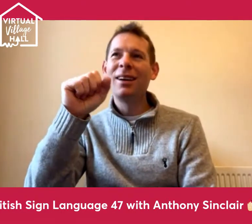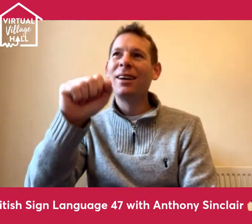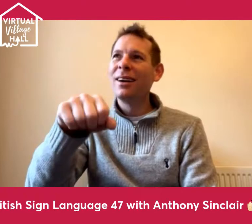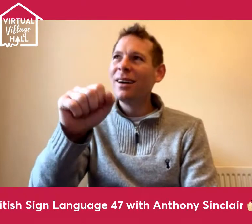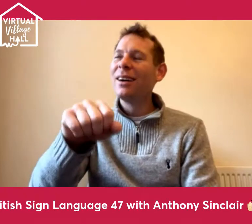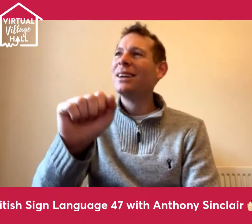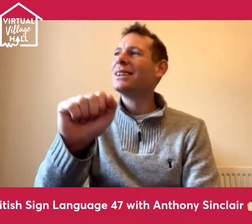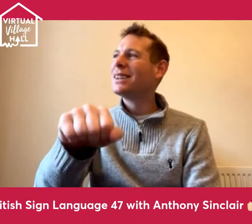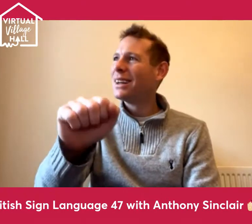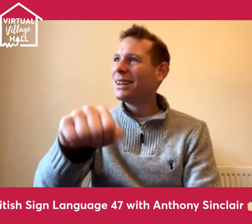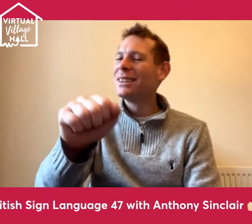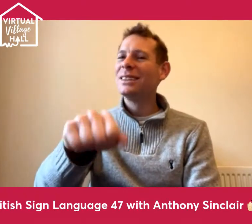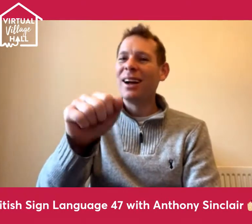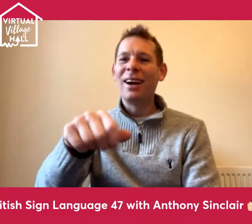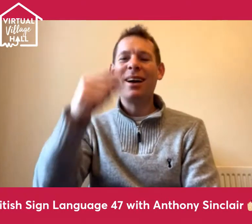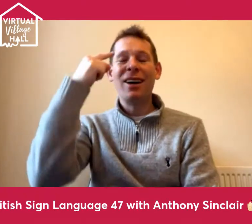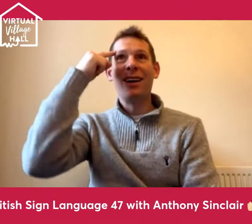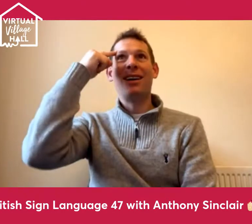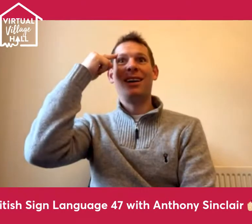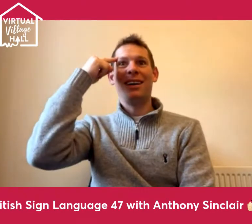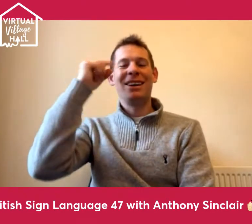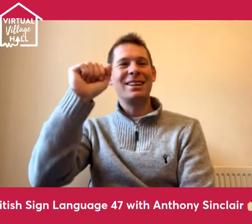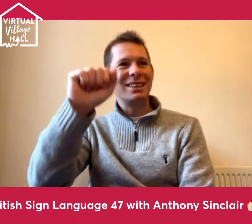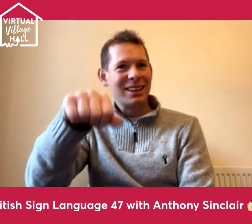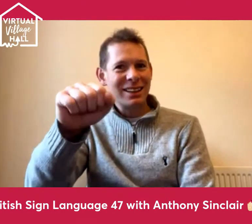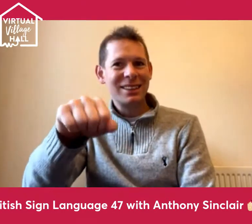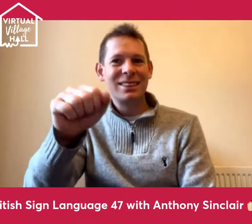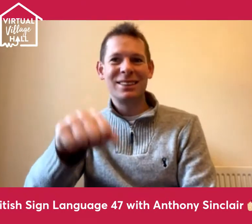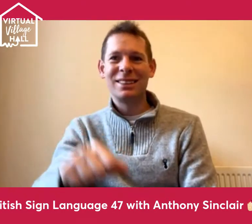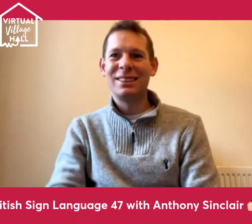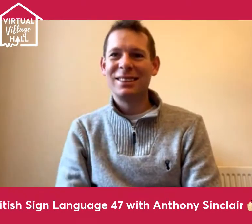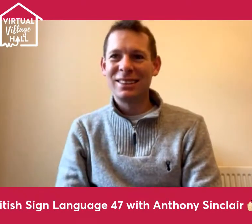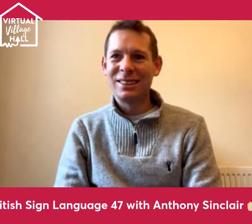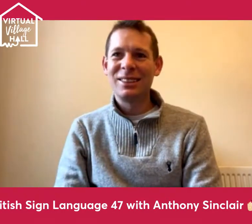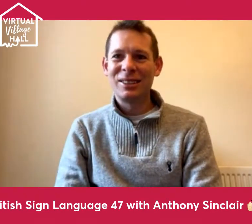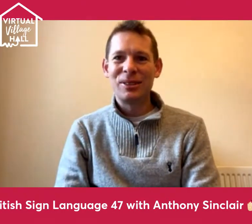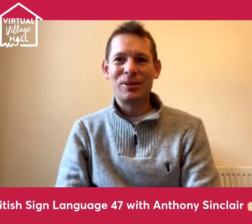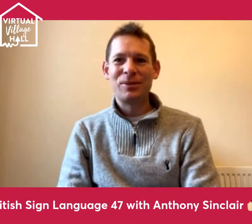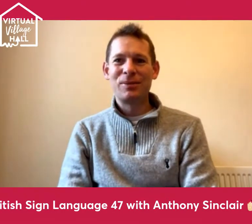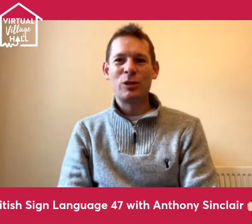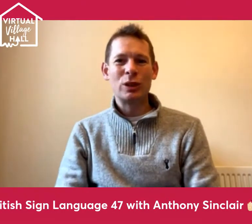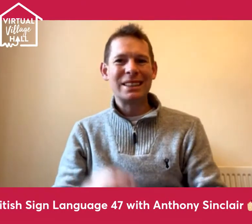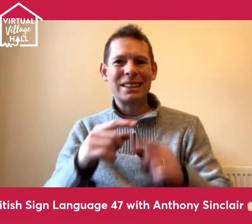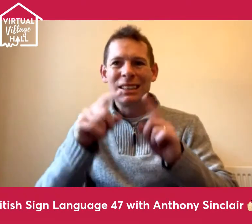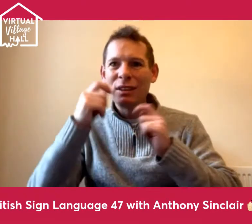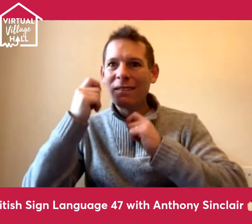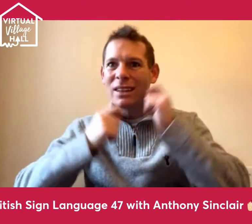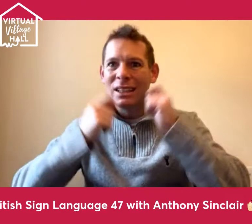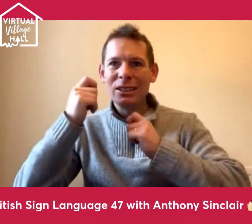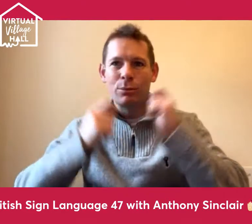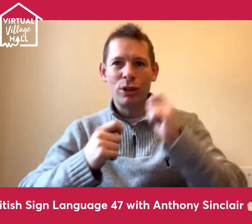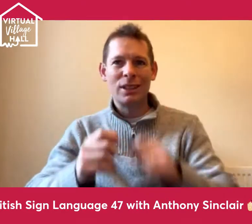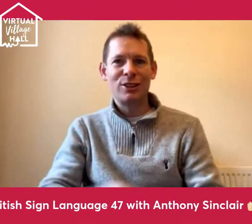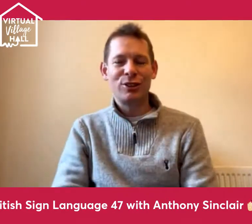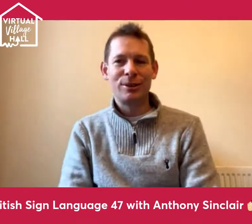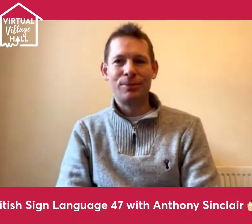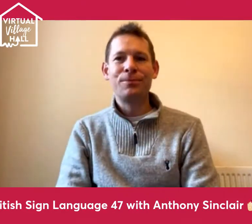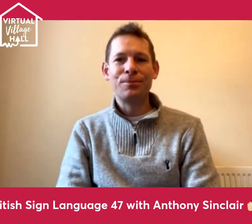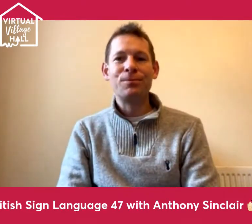do remember now. Yes, yes. So you can see how all that is expressed through the head nod and the facial